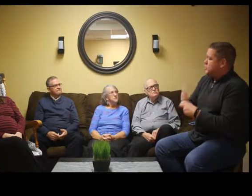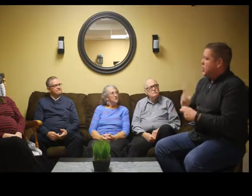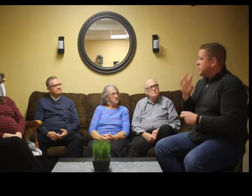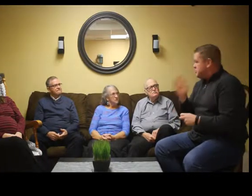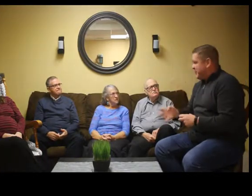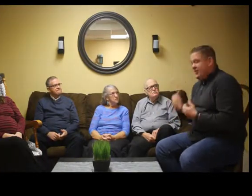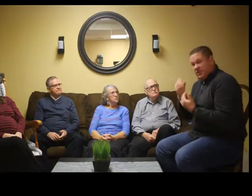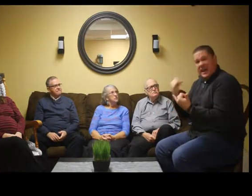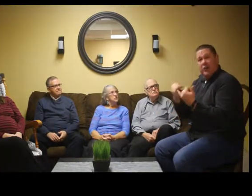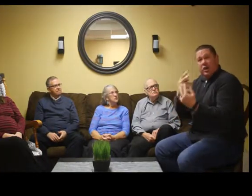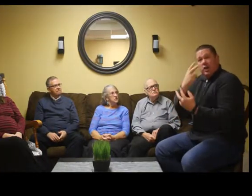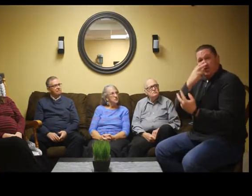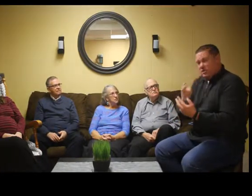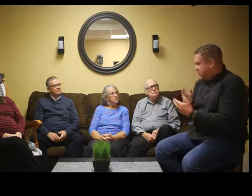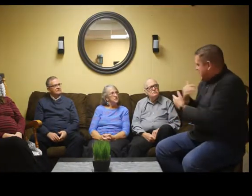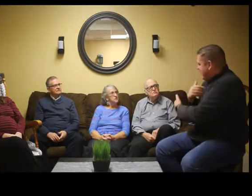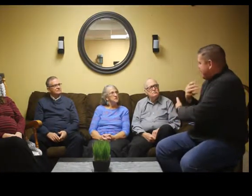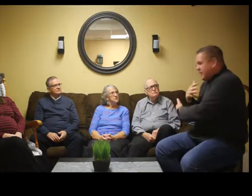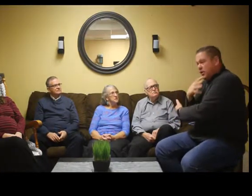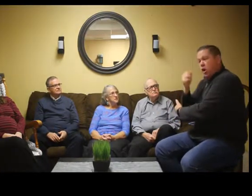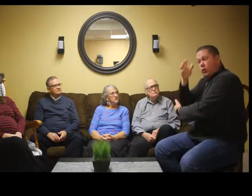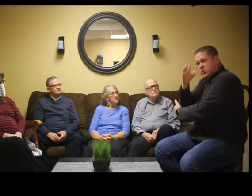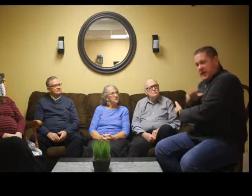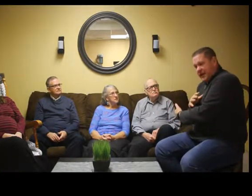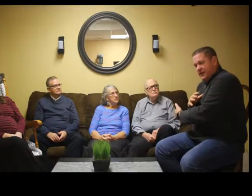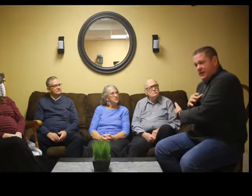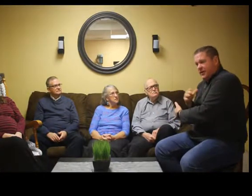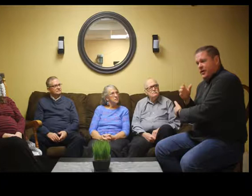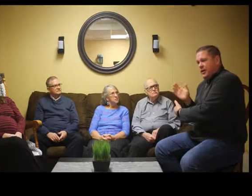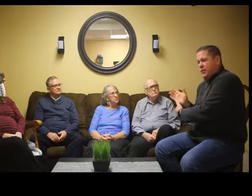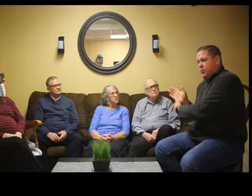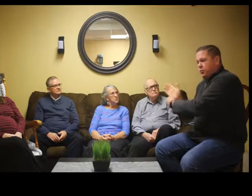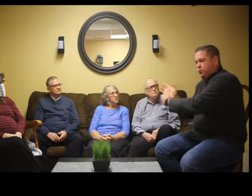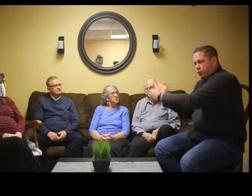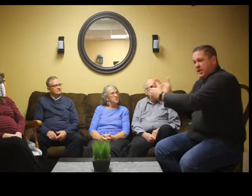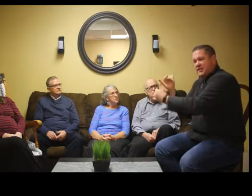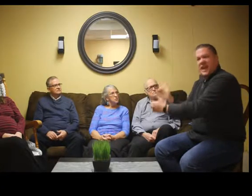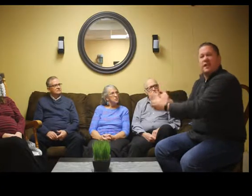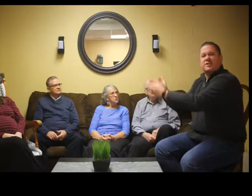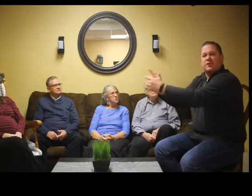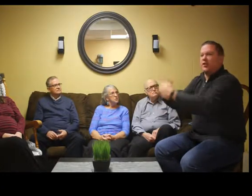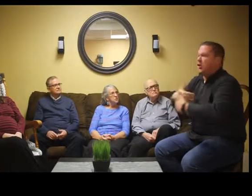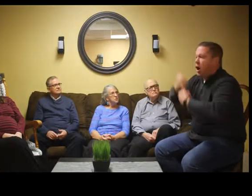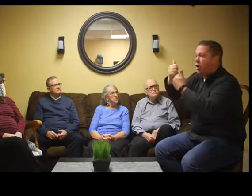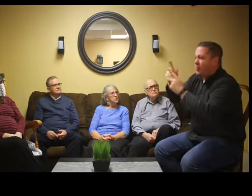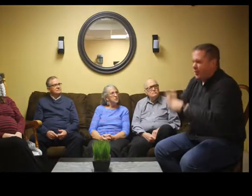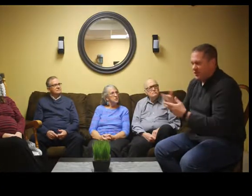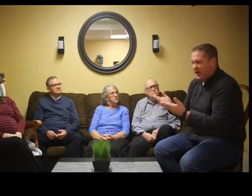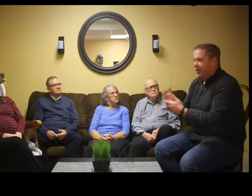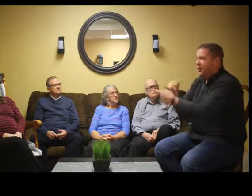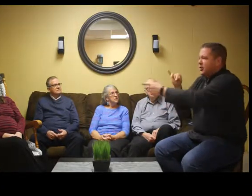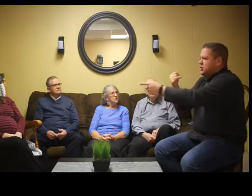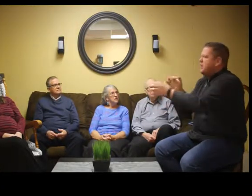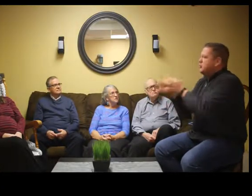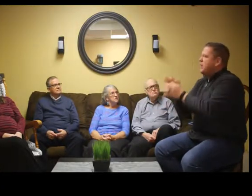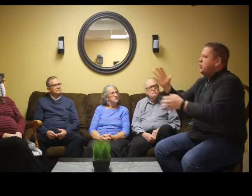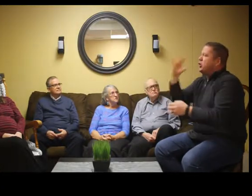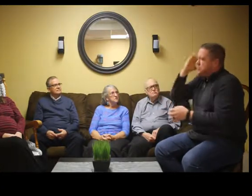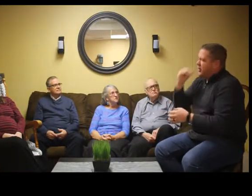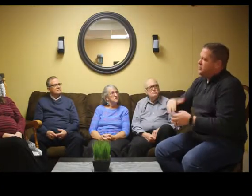hard to speak. So now, you see, we have the oldest man progressing. Now let's get to the younger person here. Jennifer, explain your experience growing